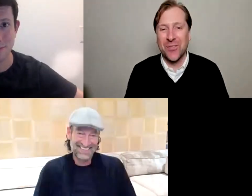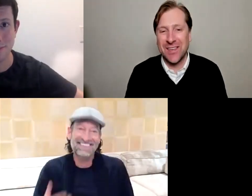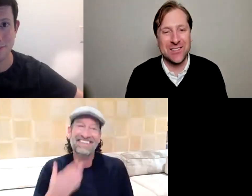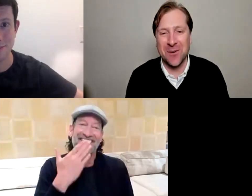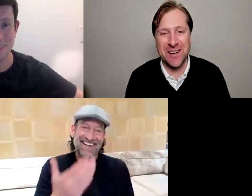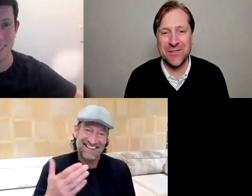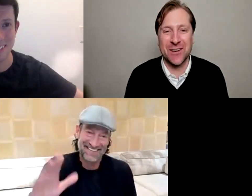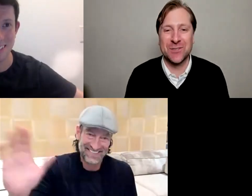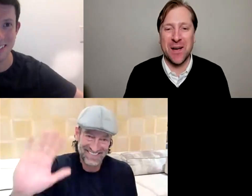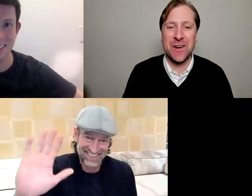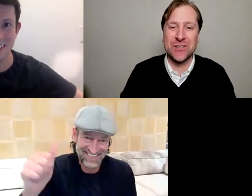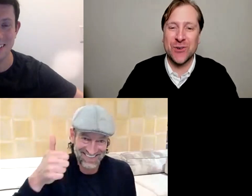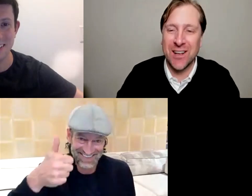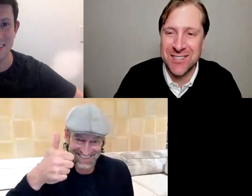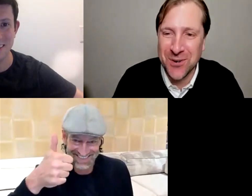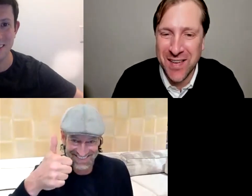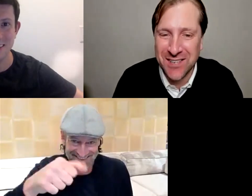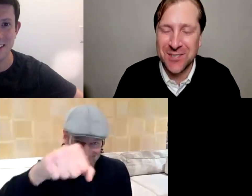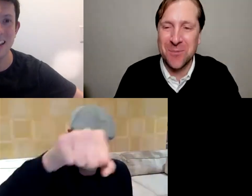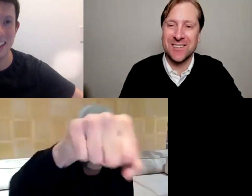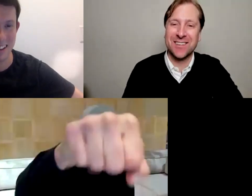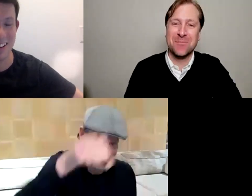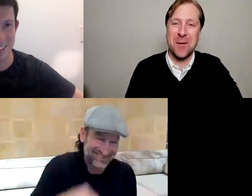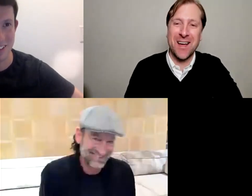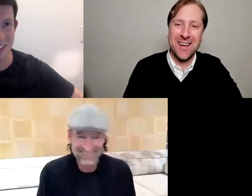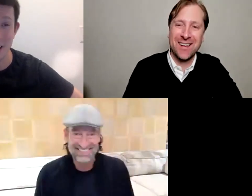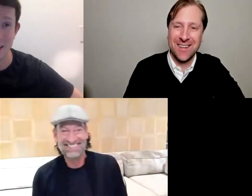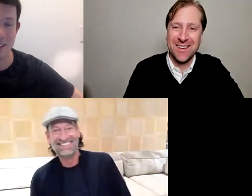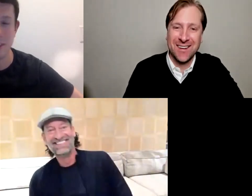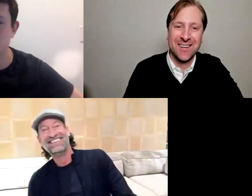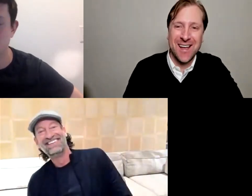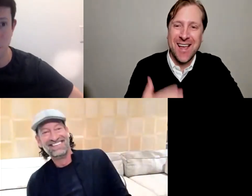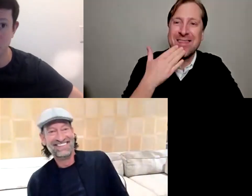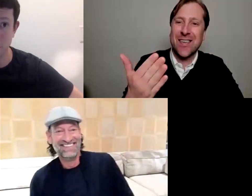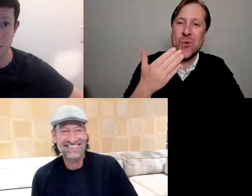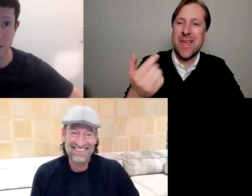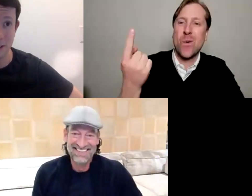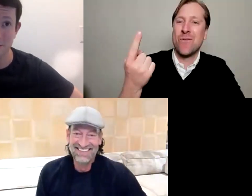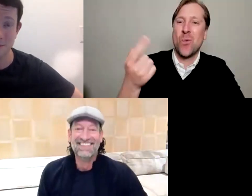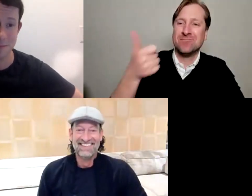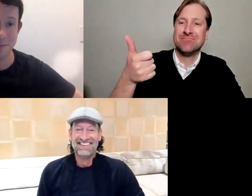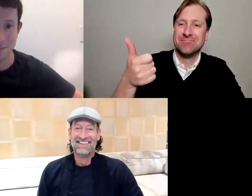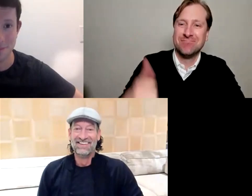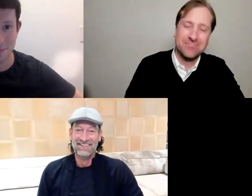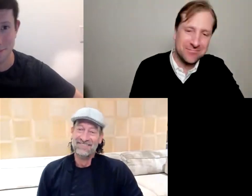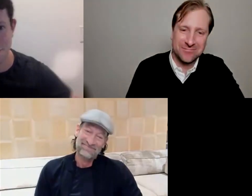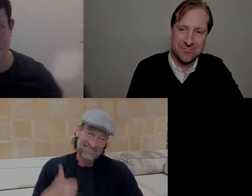Oh, thank you so much. My fingers are crossed too. Thank you so much. Absolutely. Bye-bye. Thank you. And thank you everybody for listening.